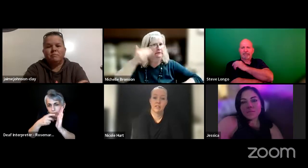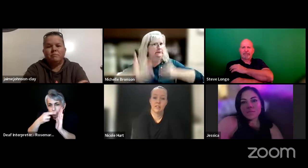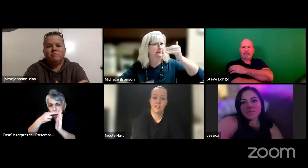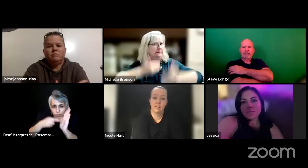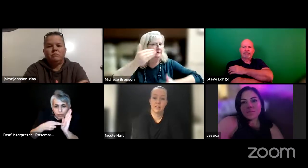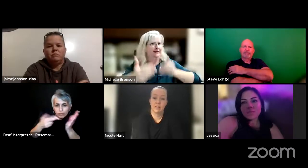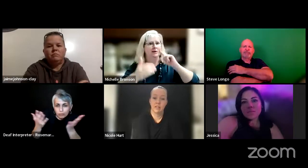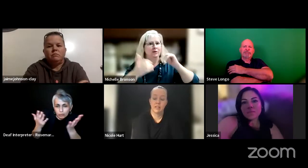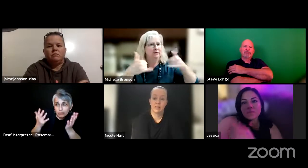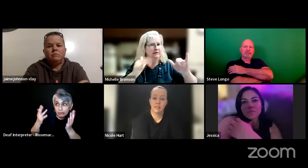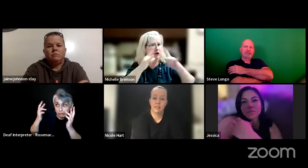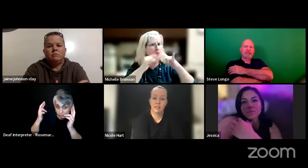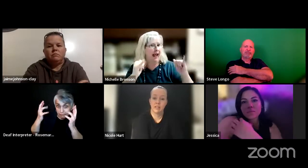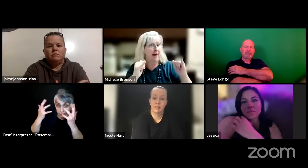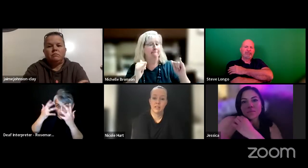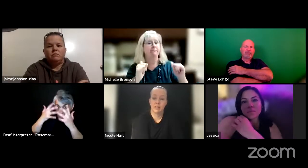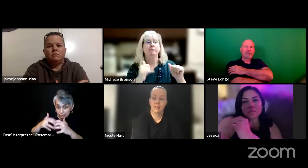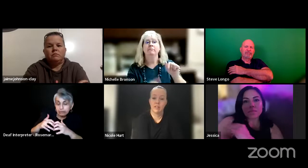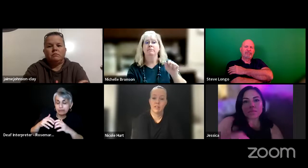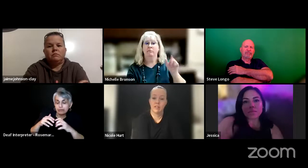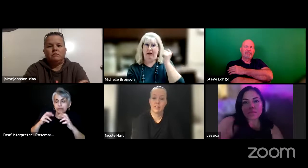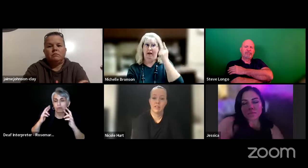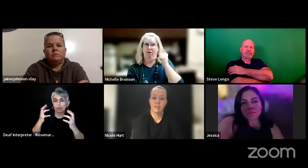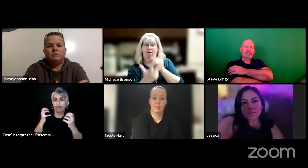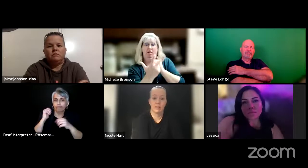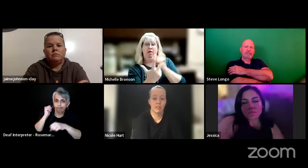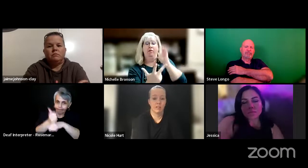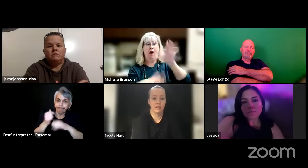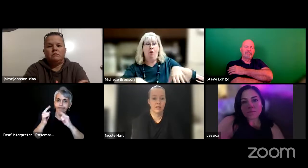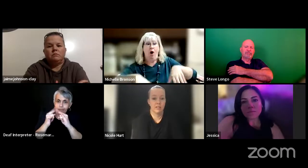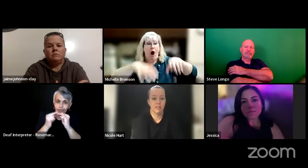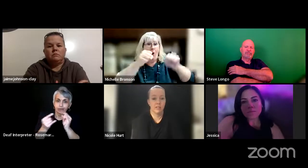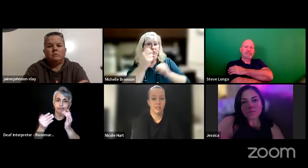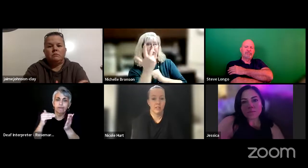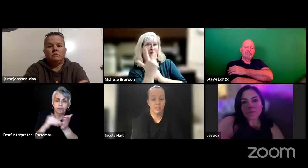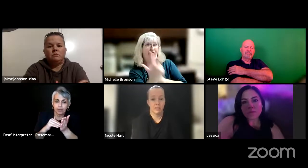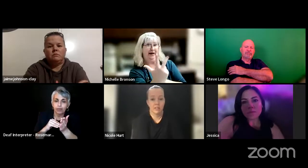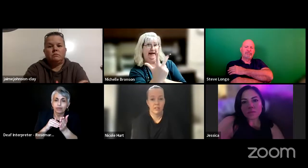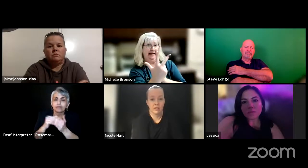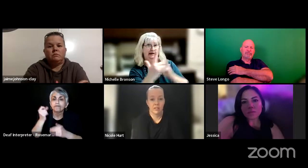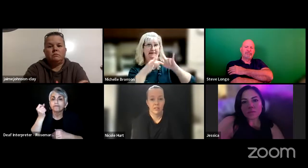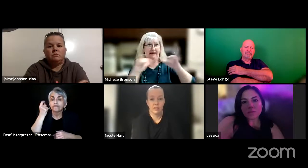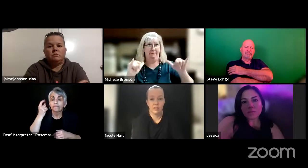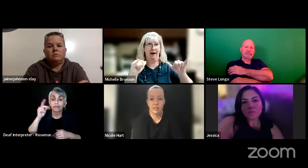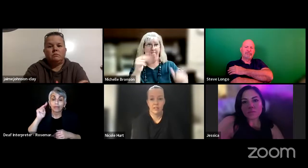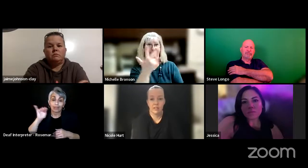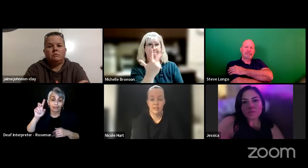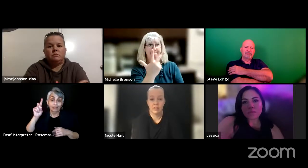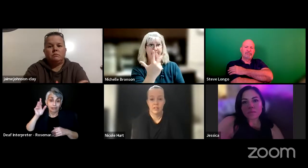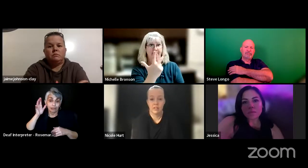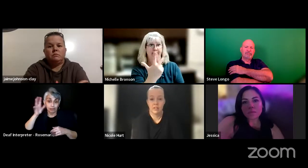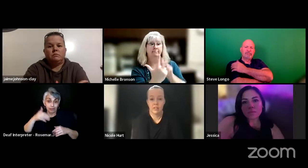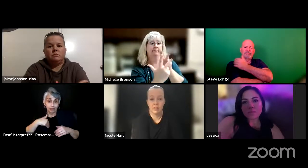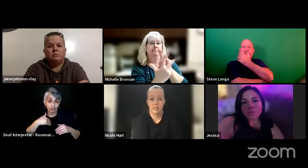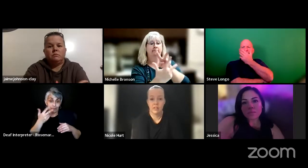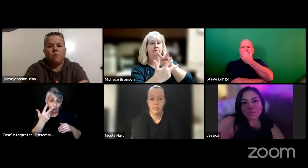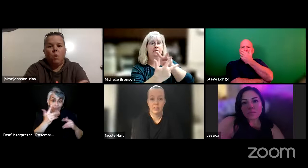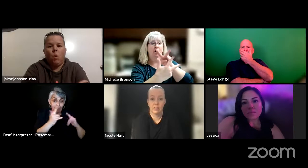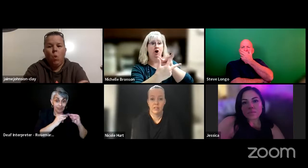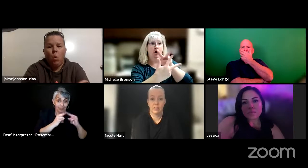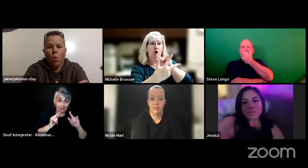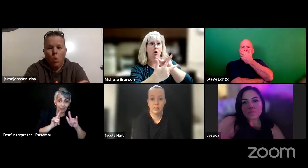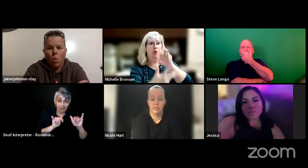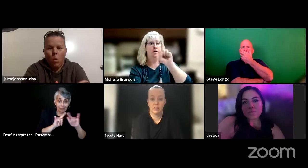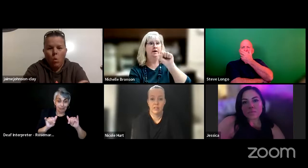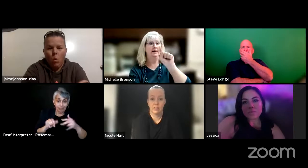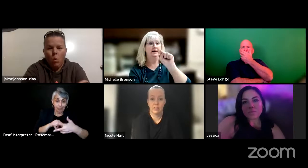as relate to COVID-19, but we are still moving ahead that we will be having the camp. There will be 3